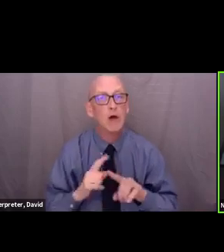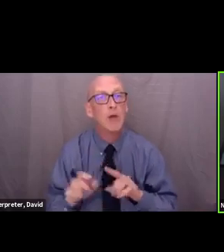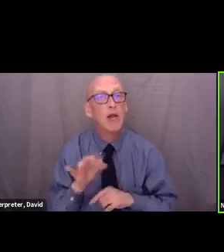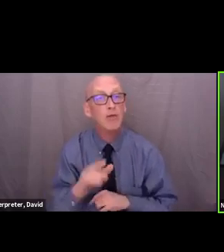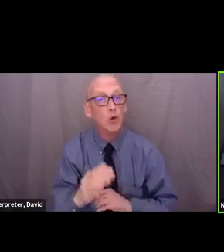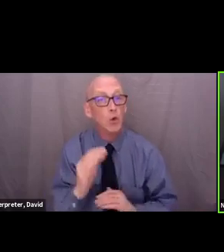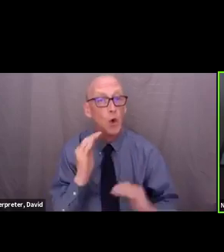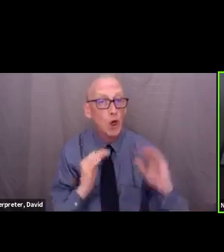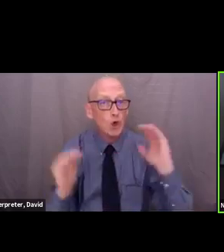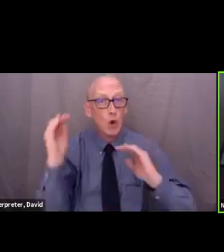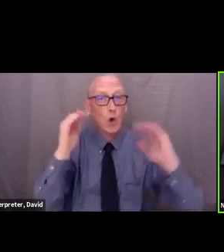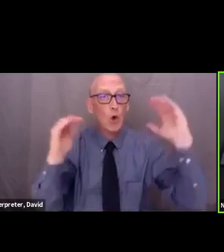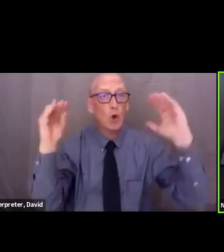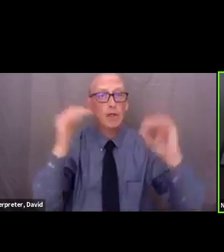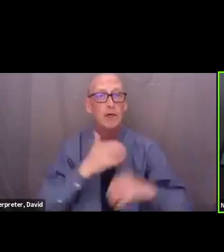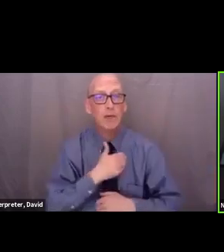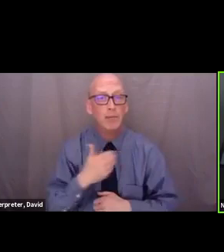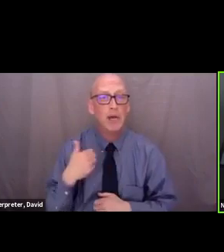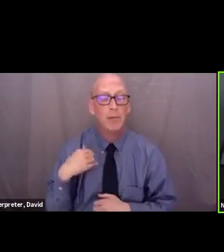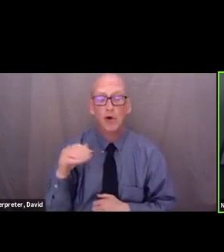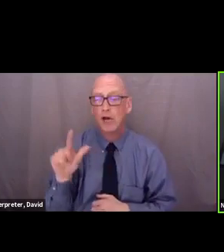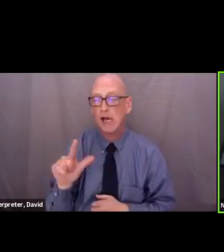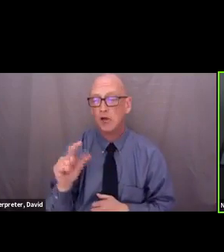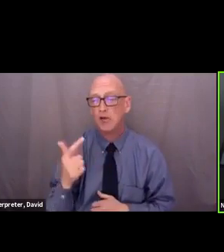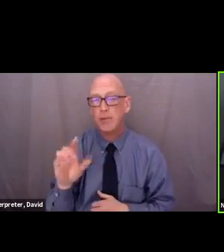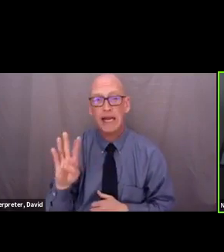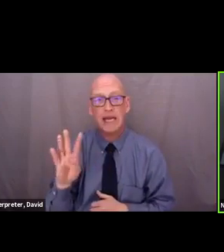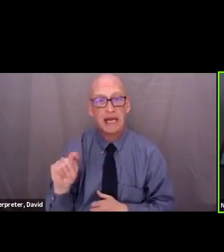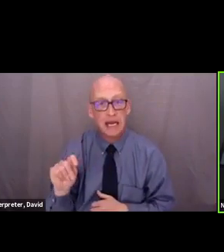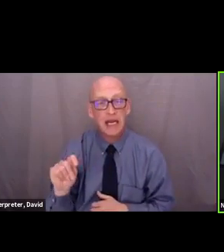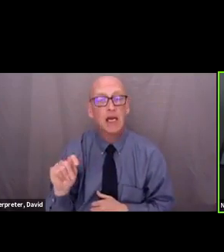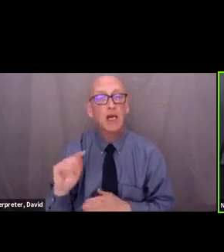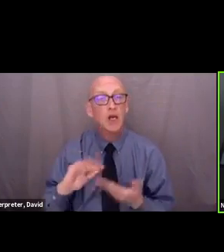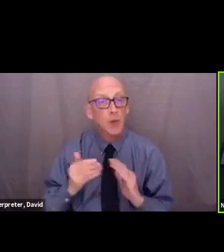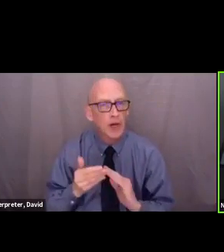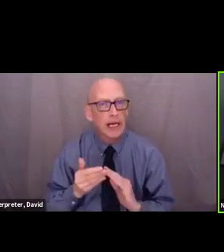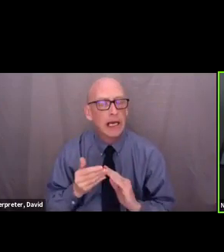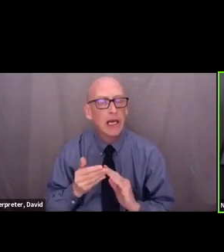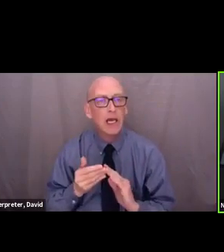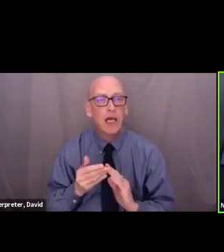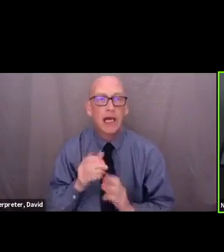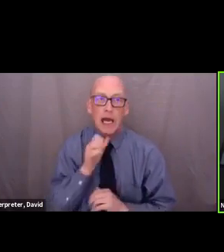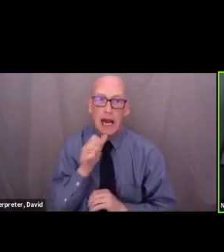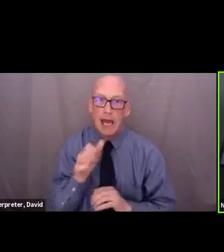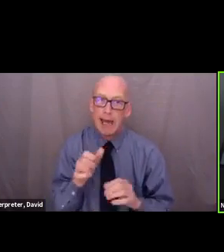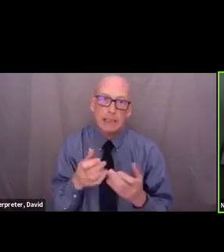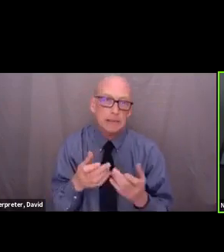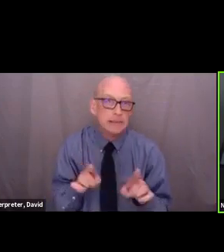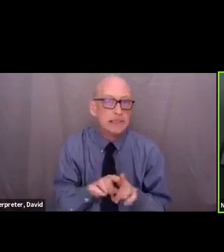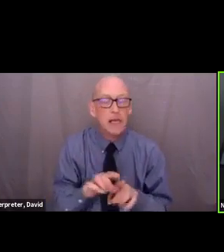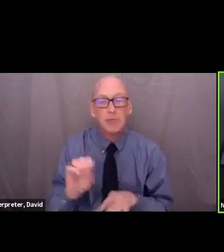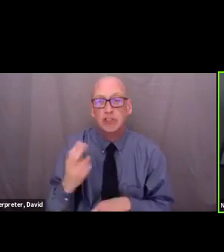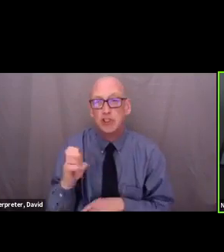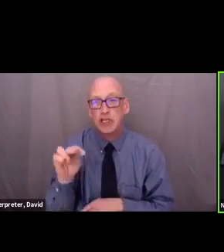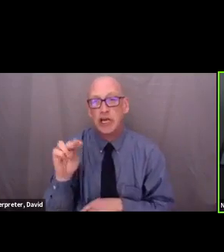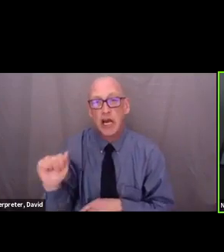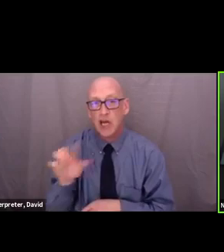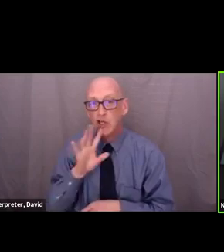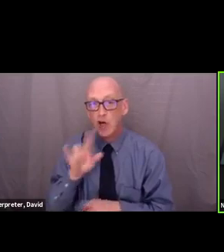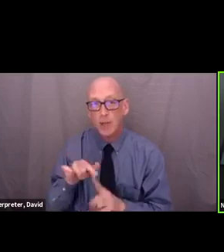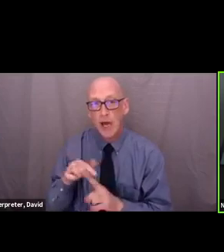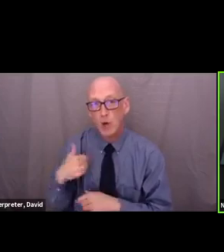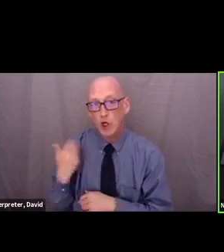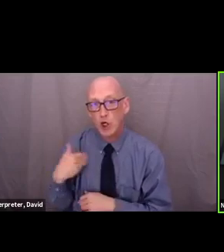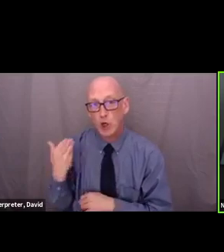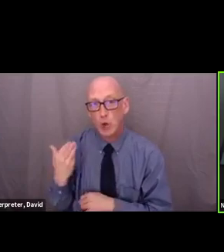adult member of the LGBT community, not unlike how Sheena described it for youth, feeling